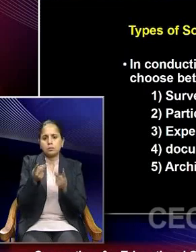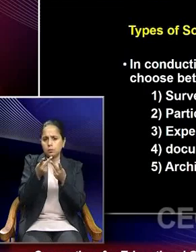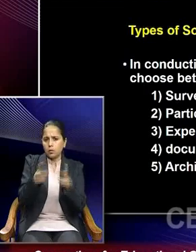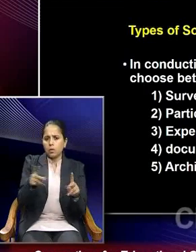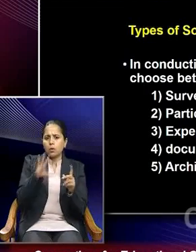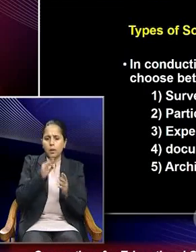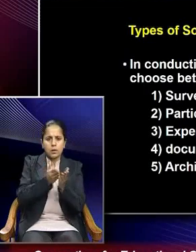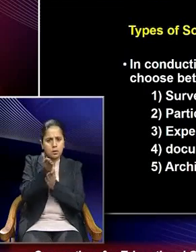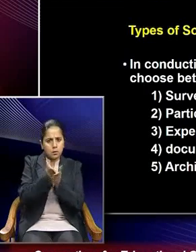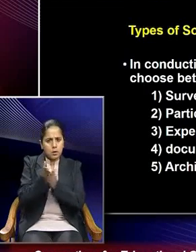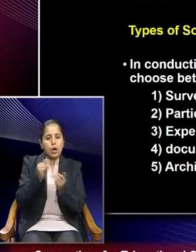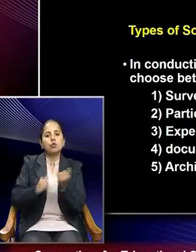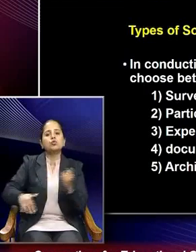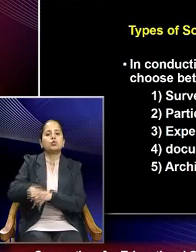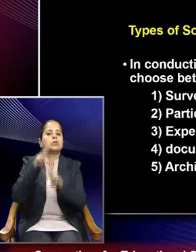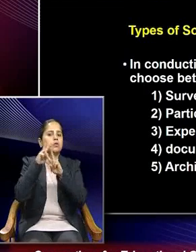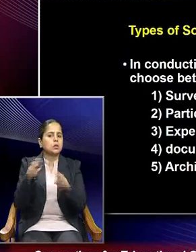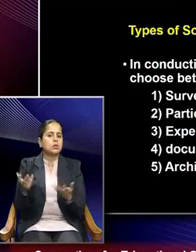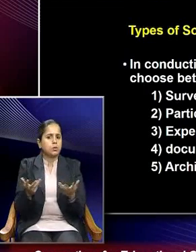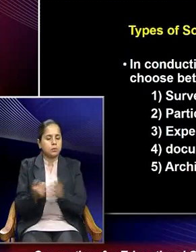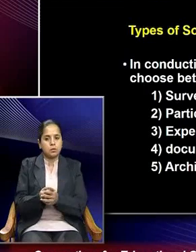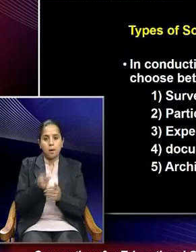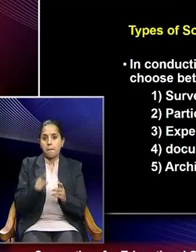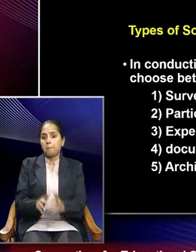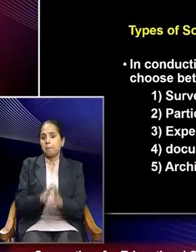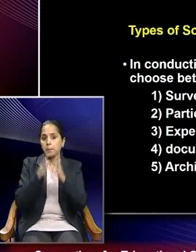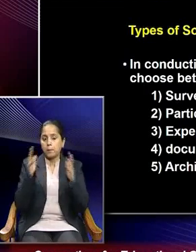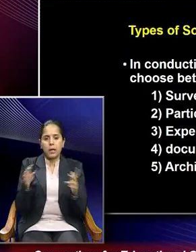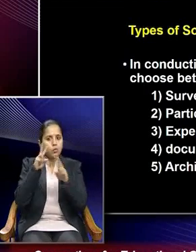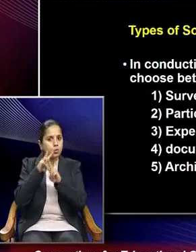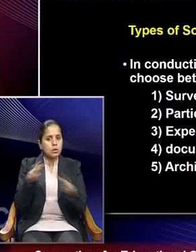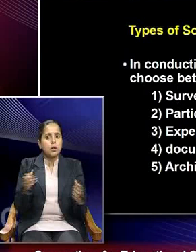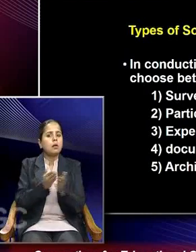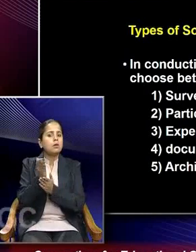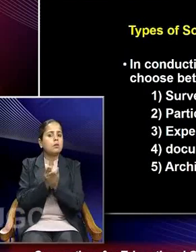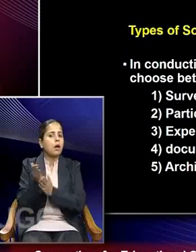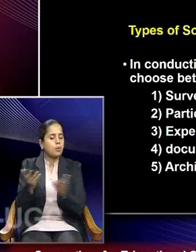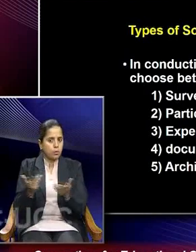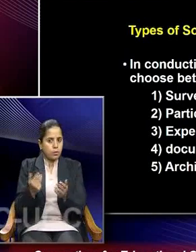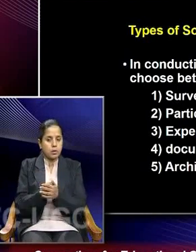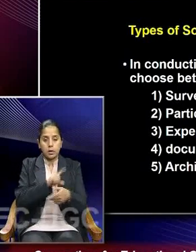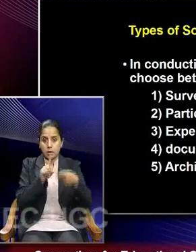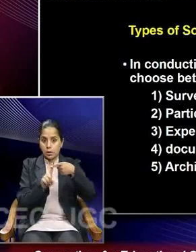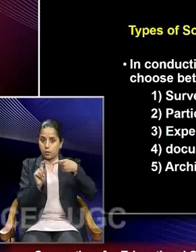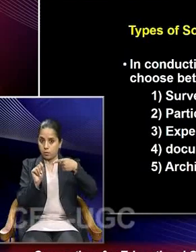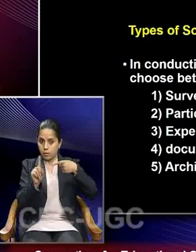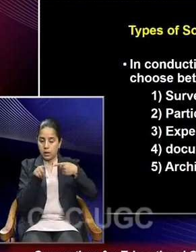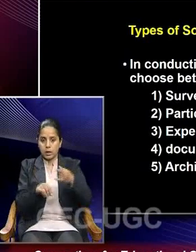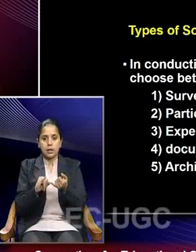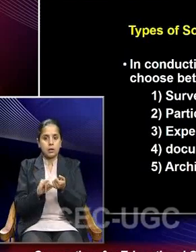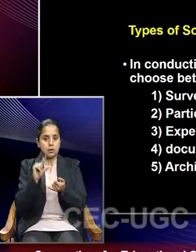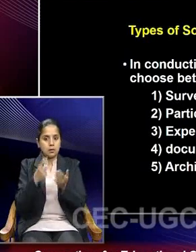types of sociological research. So the major research types are: number 1,